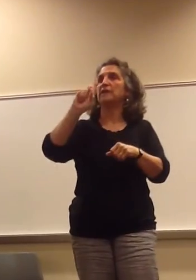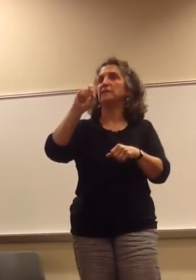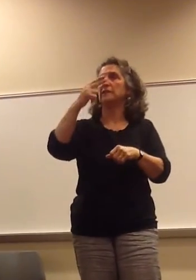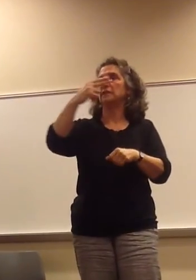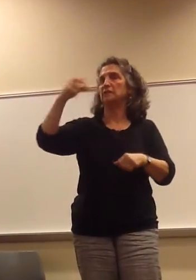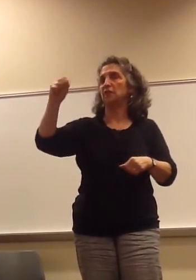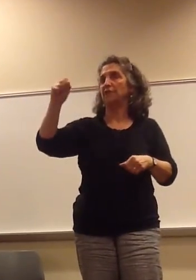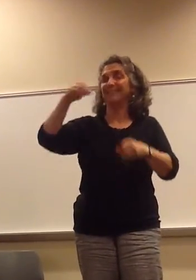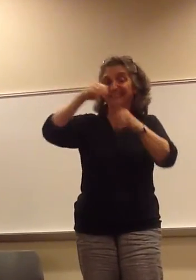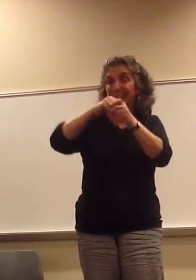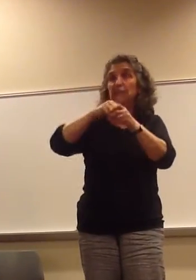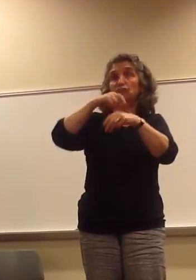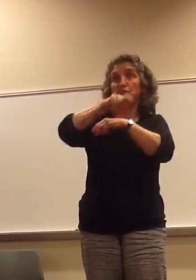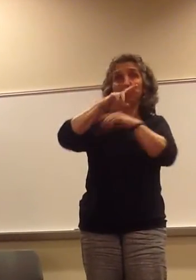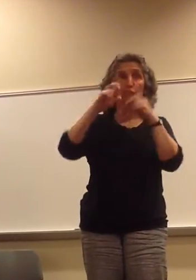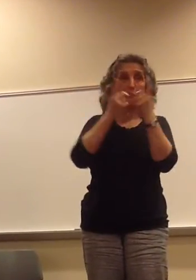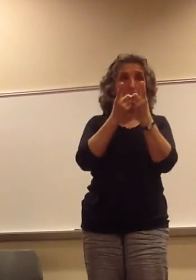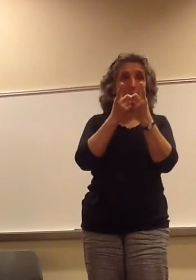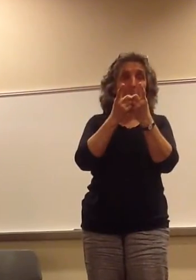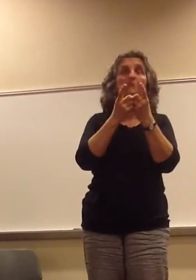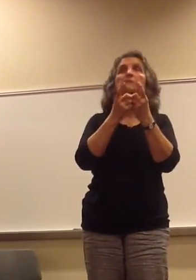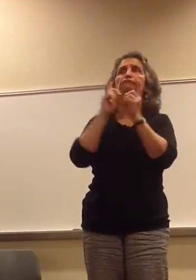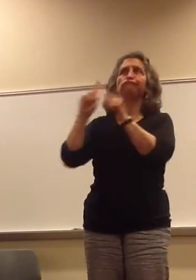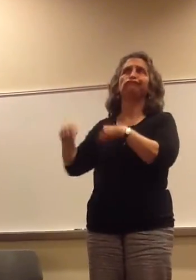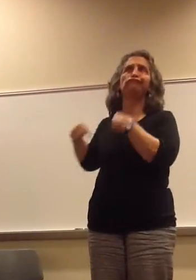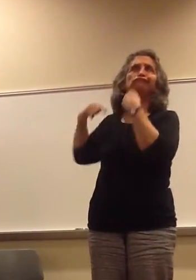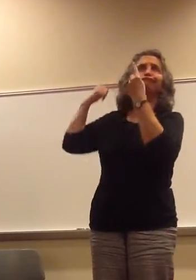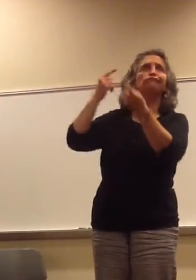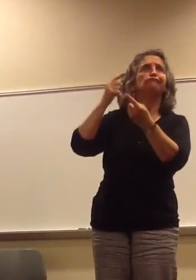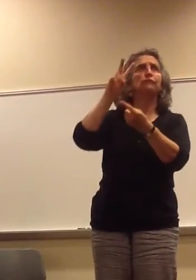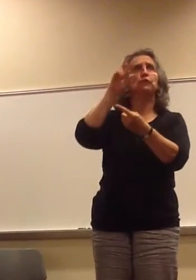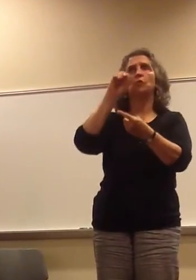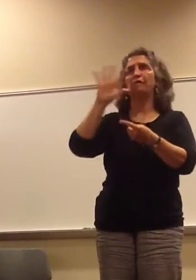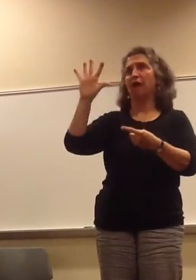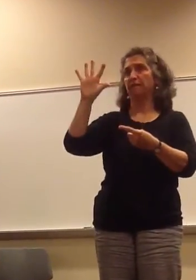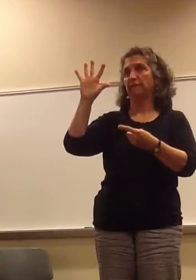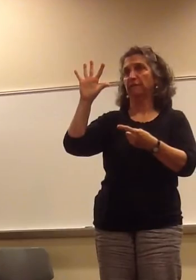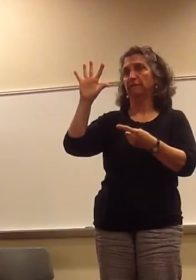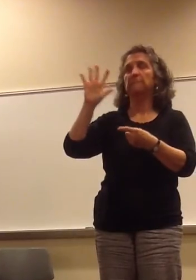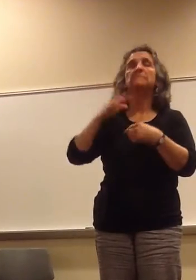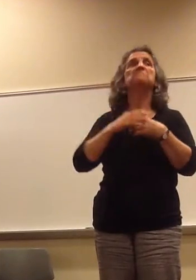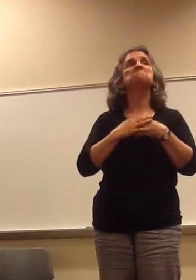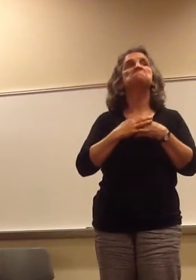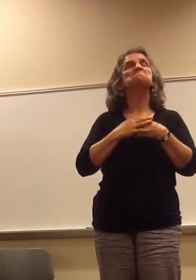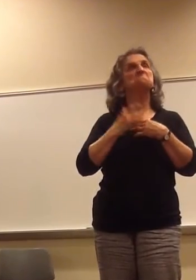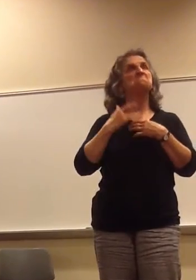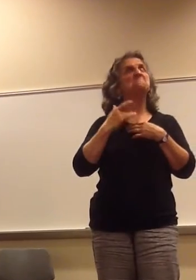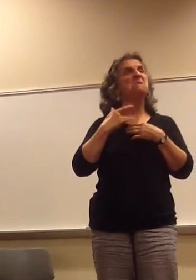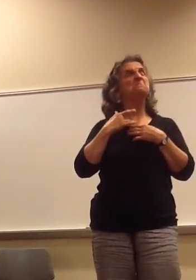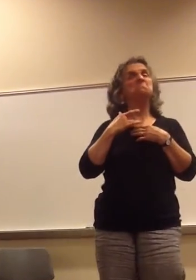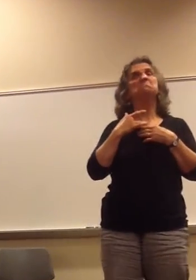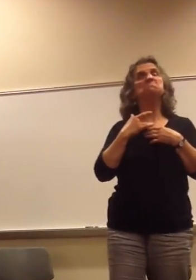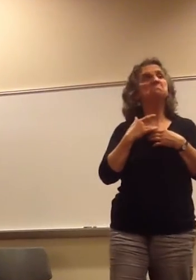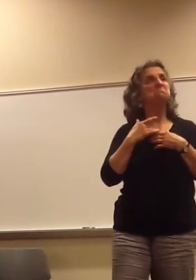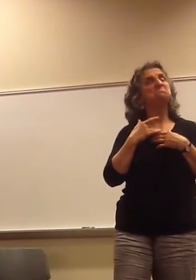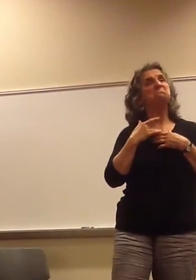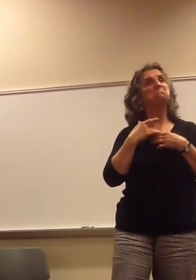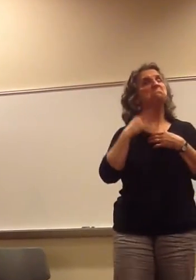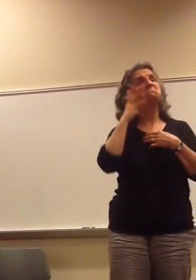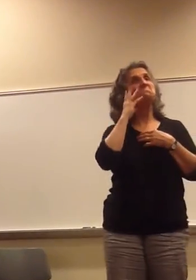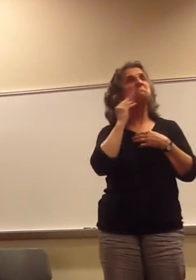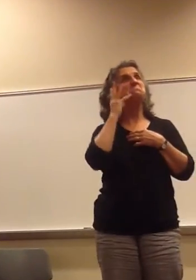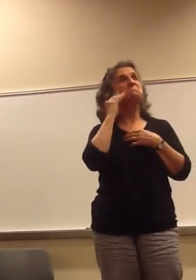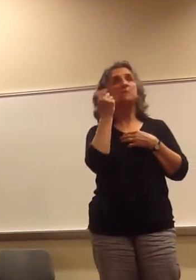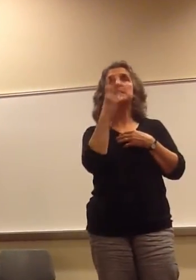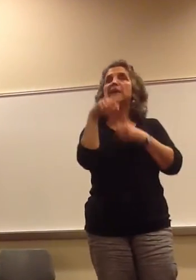Hearing Services in the referral department. I've worked there since 2005, so I feel like I have a number